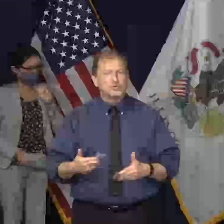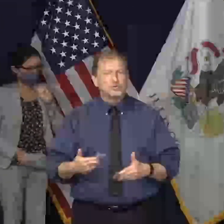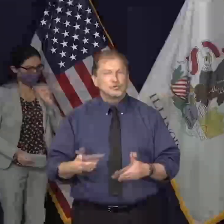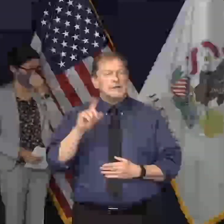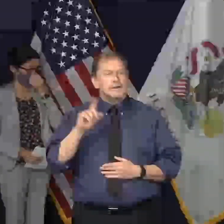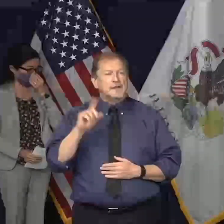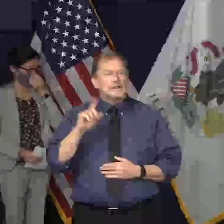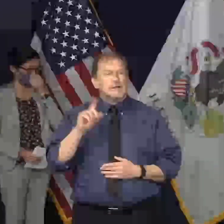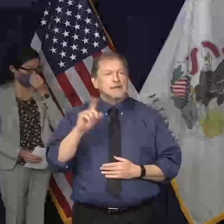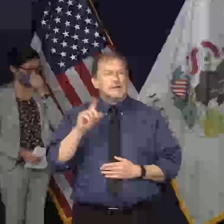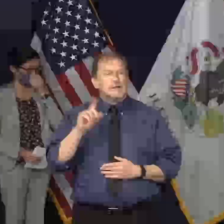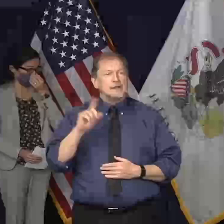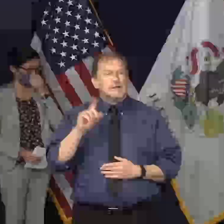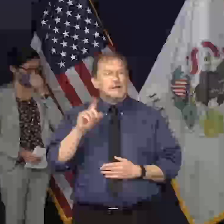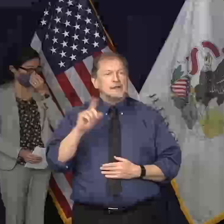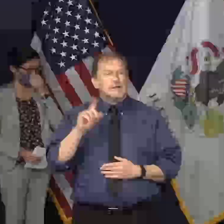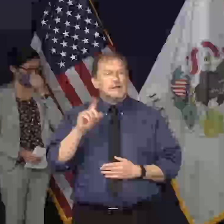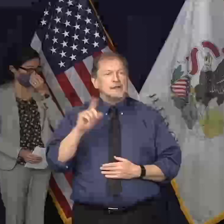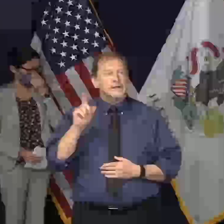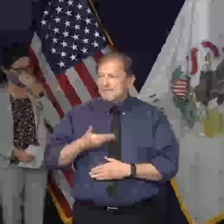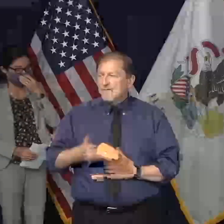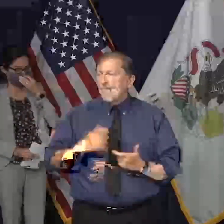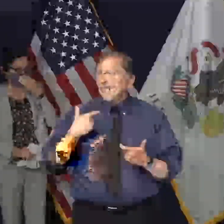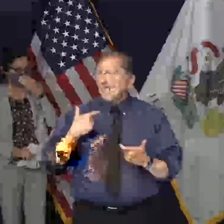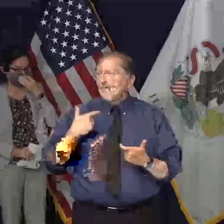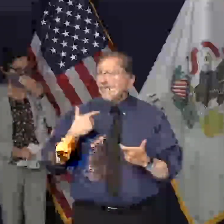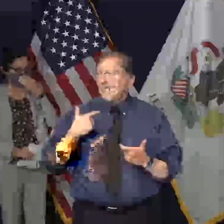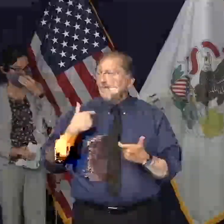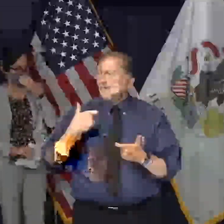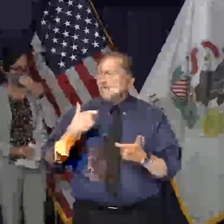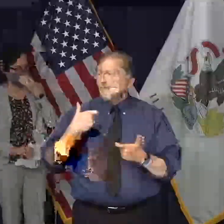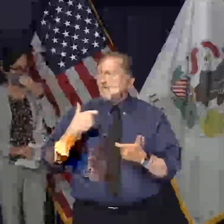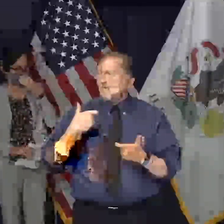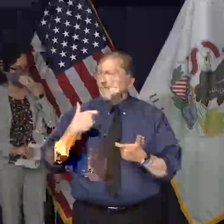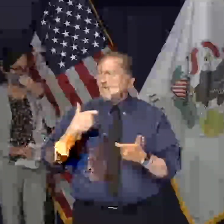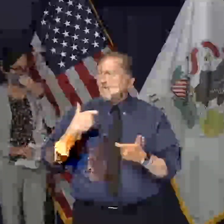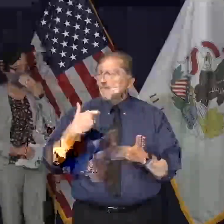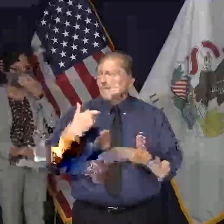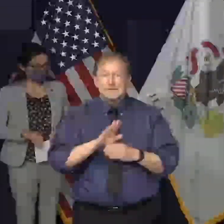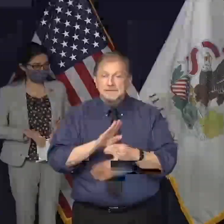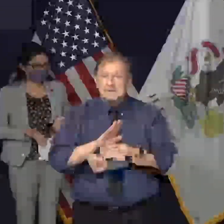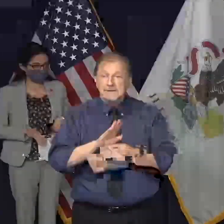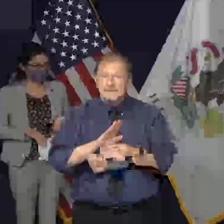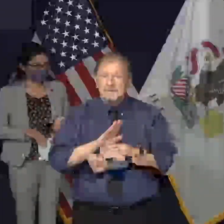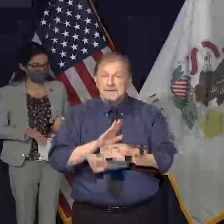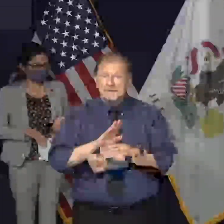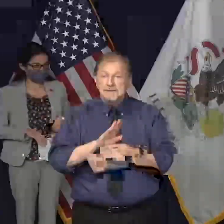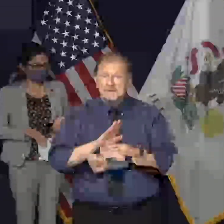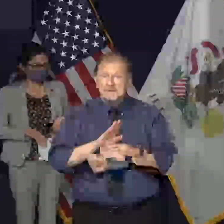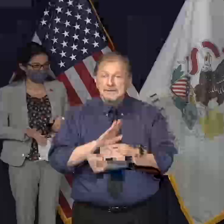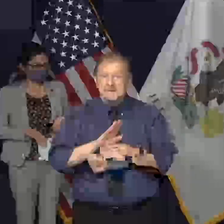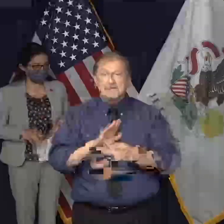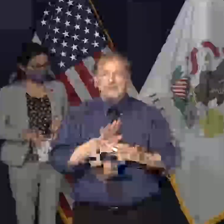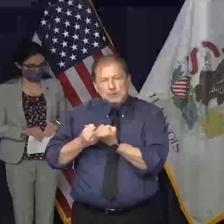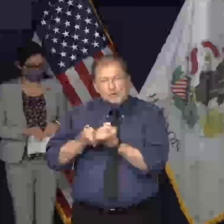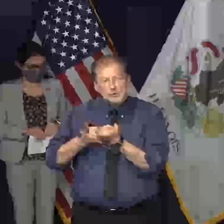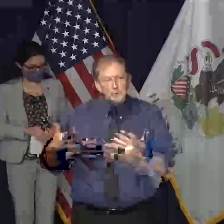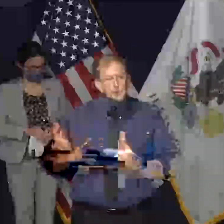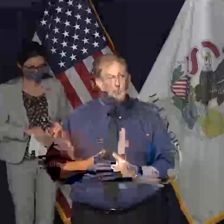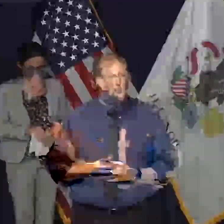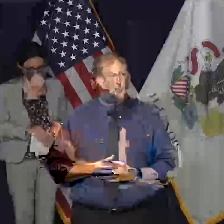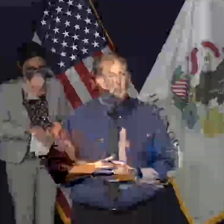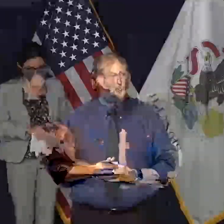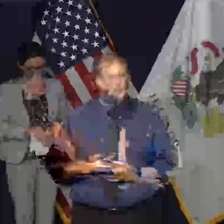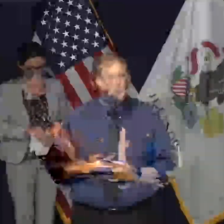afternoon. The Latino-Hispanic business community really appreciates what you've been doing for us. Thank you so much. Second, I'd like to thank the